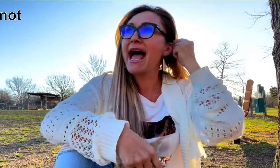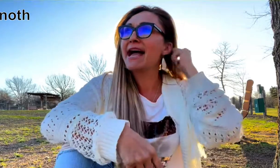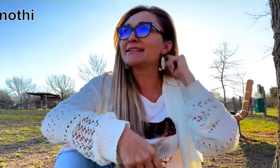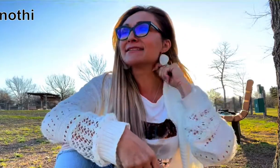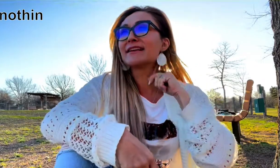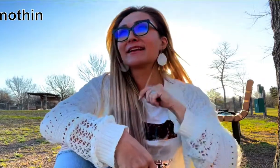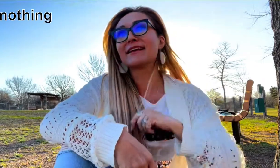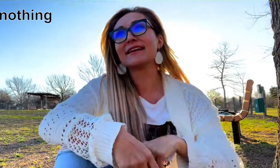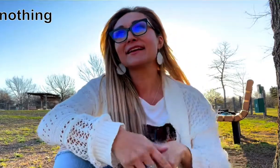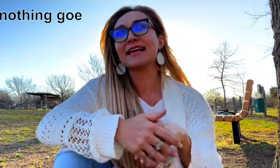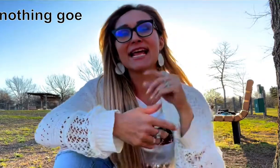And